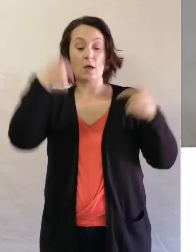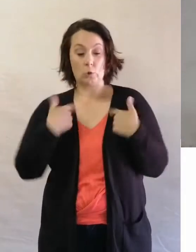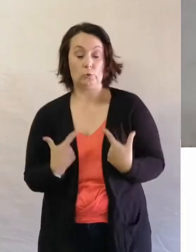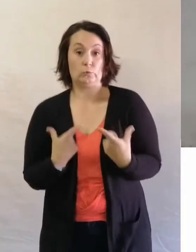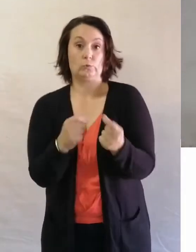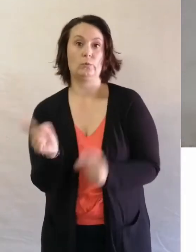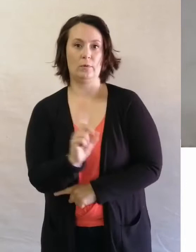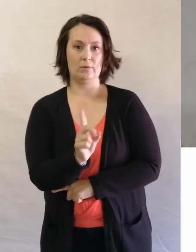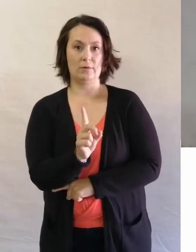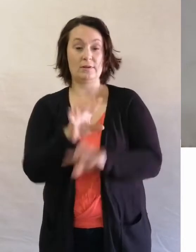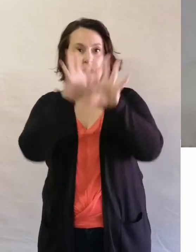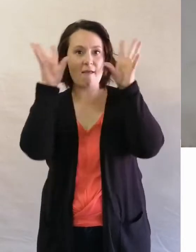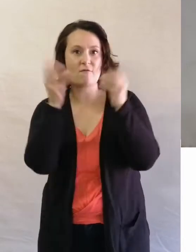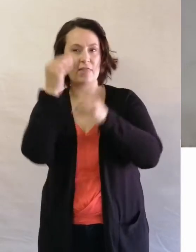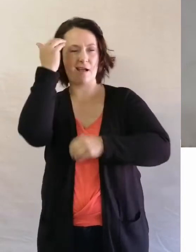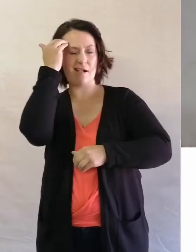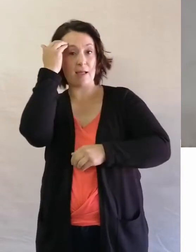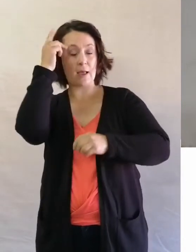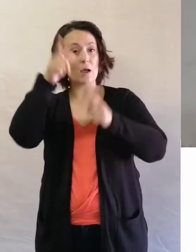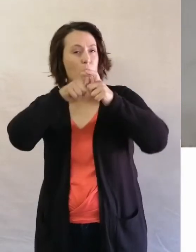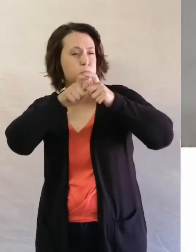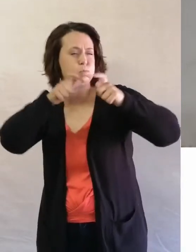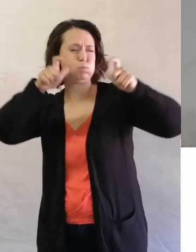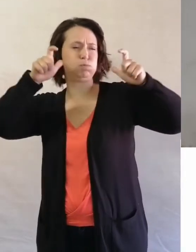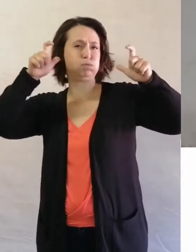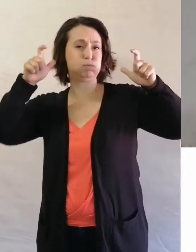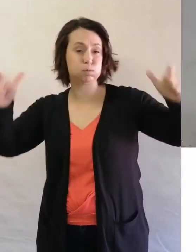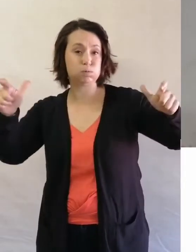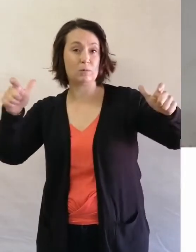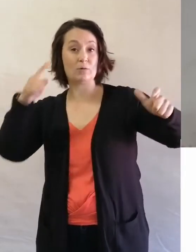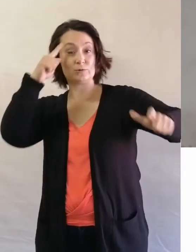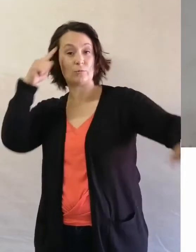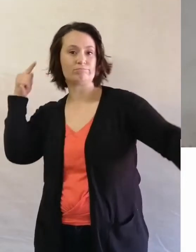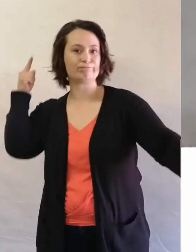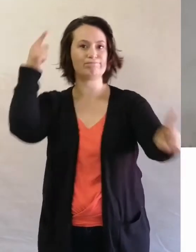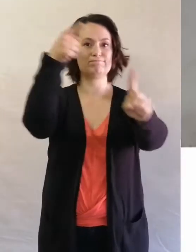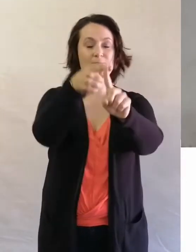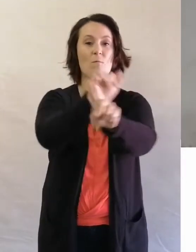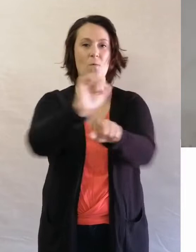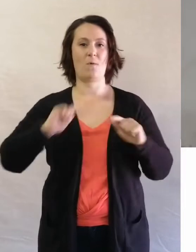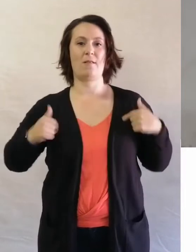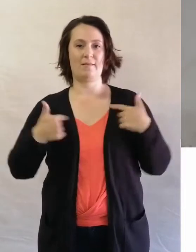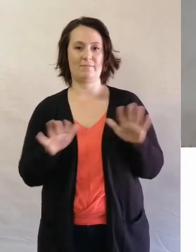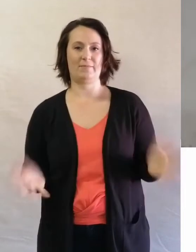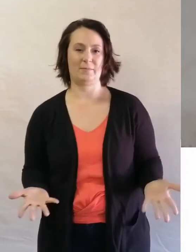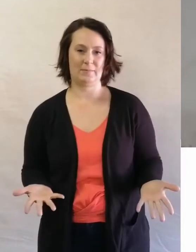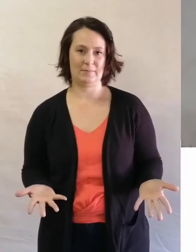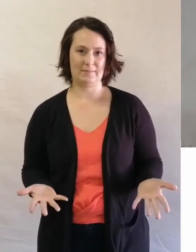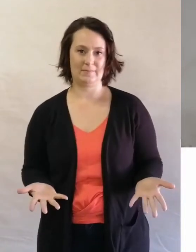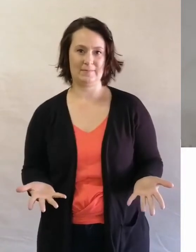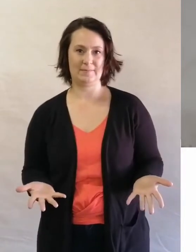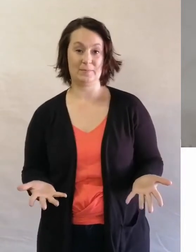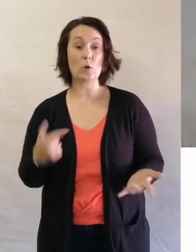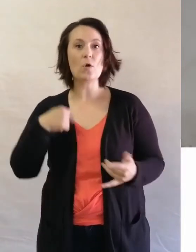do is hugely determining of what your life's gonna look like. We're